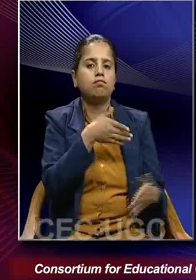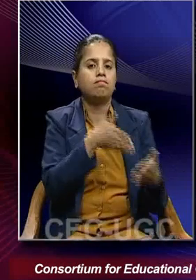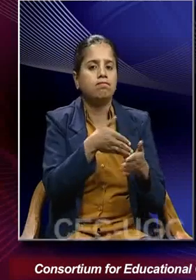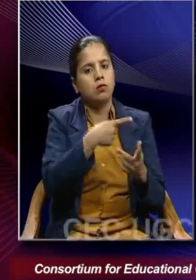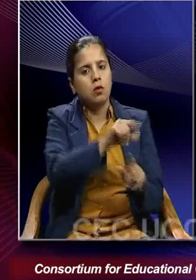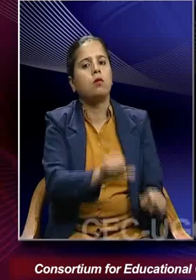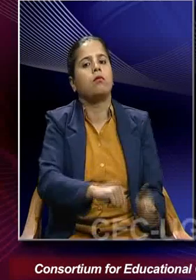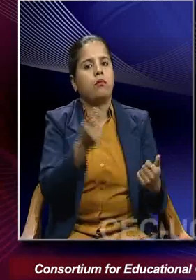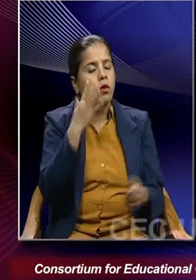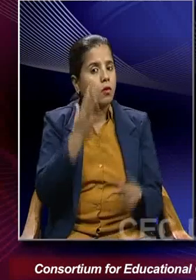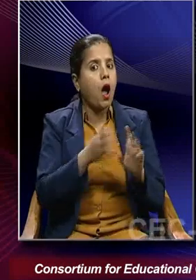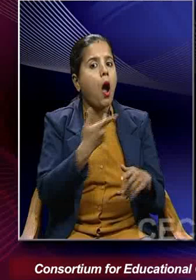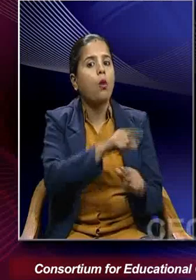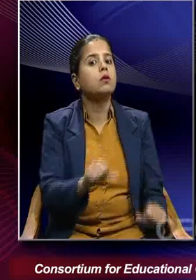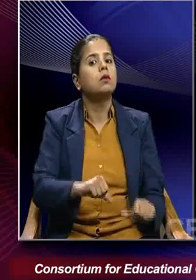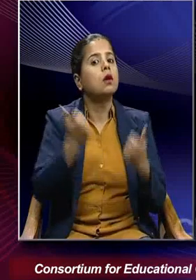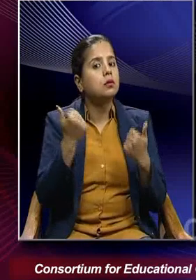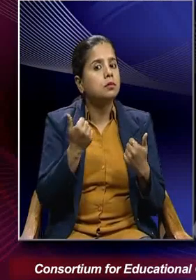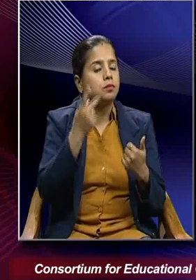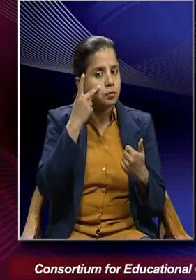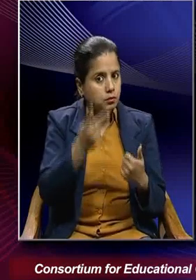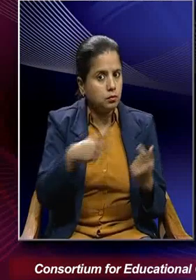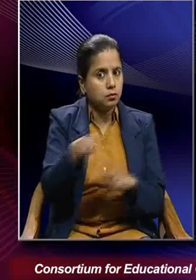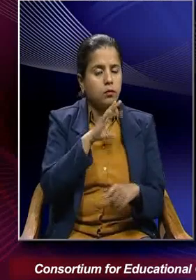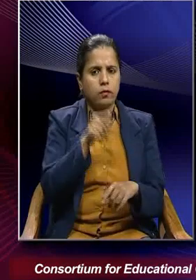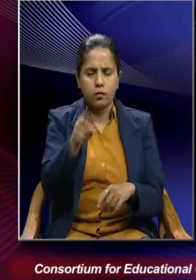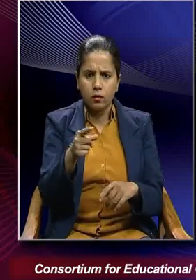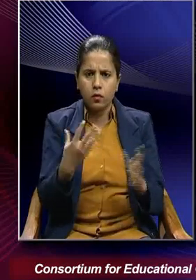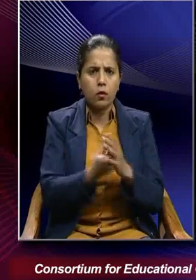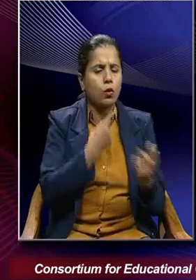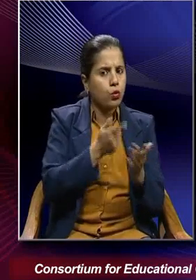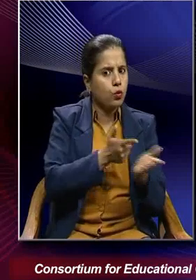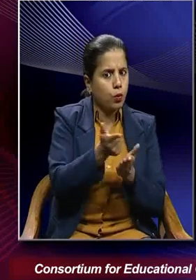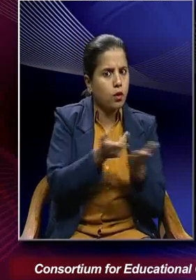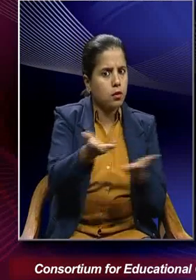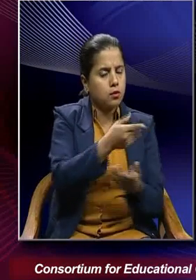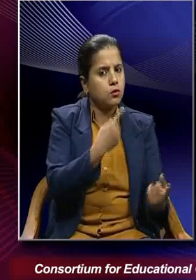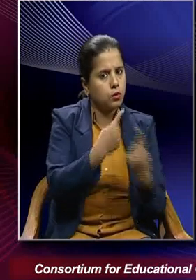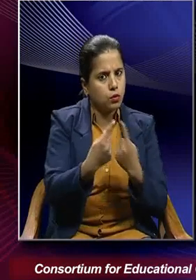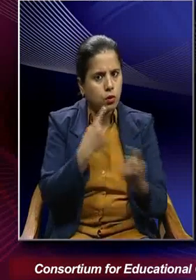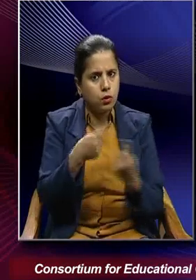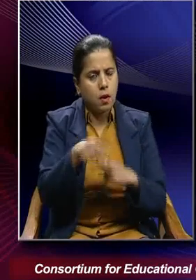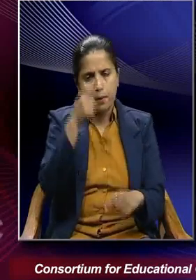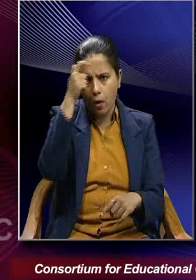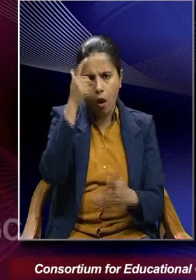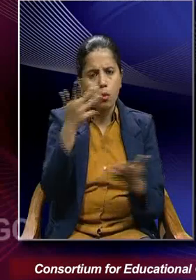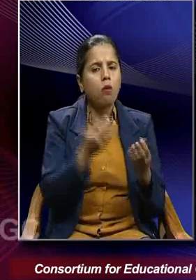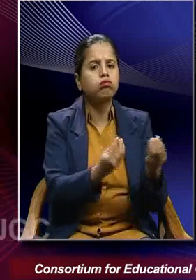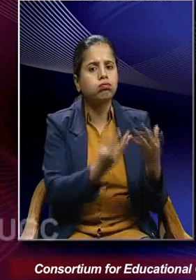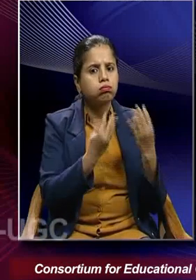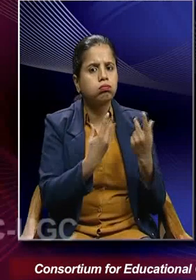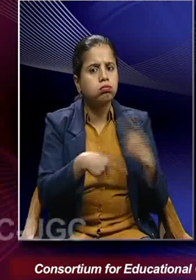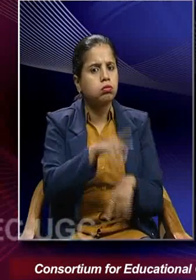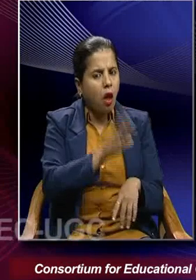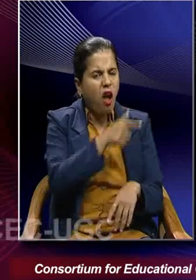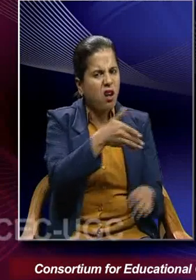was successful also in this sense, when he aligned with the villagers and the kind of problems which they were undergoing at